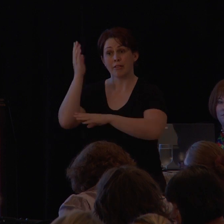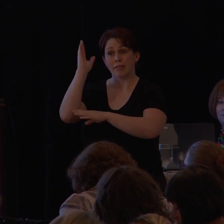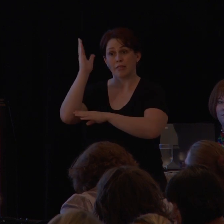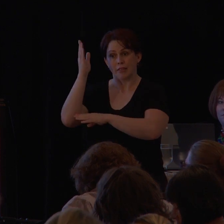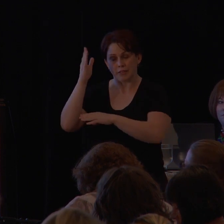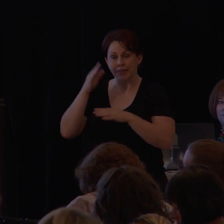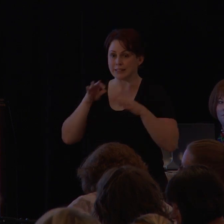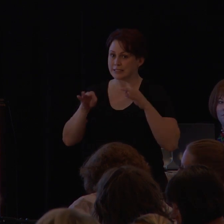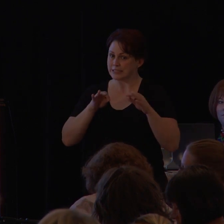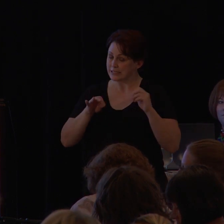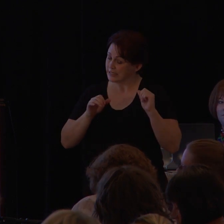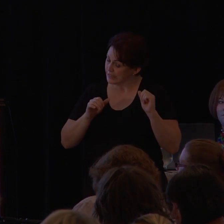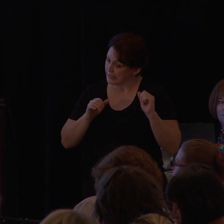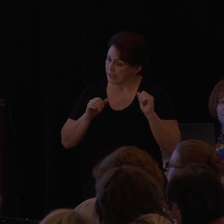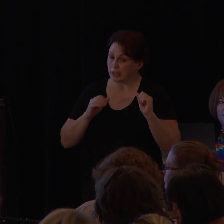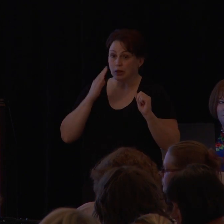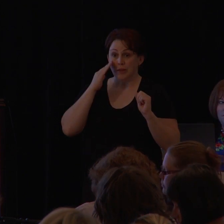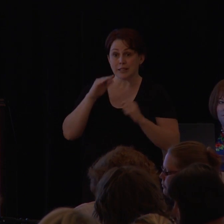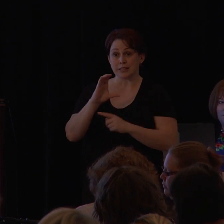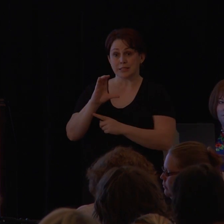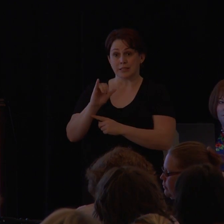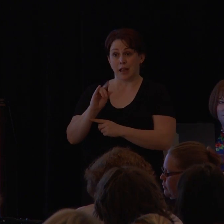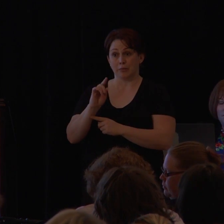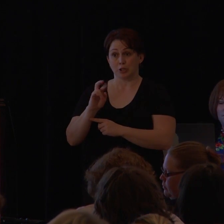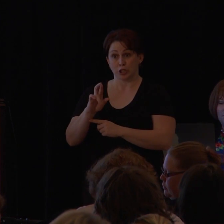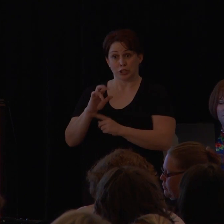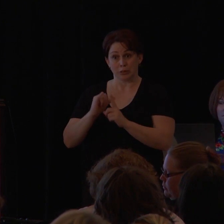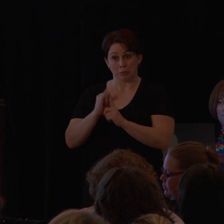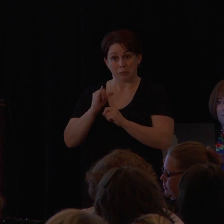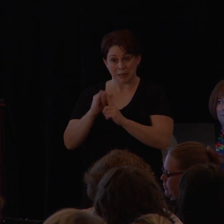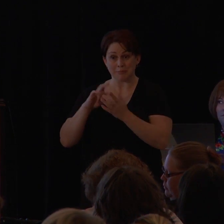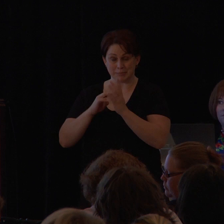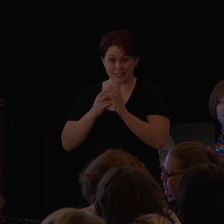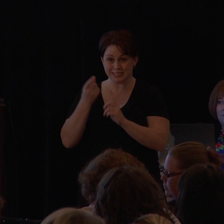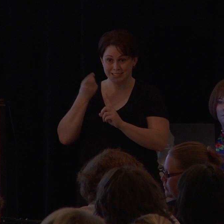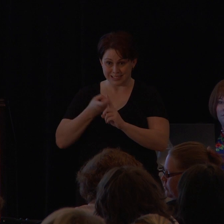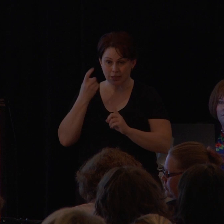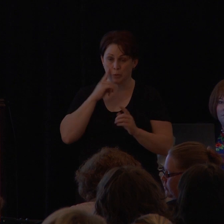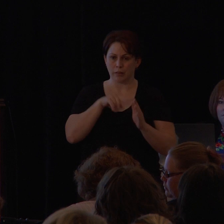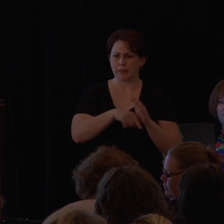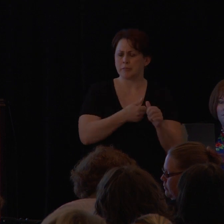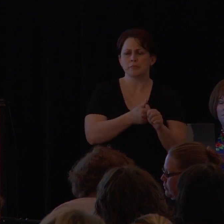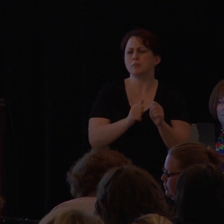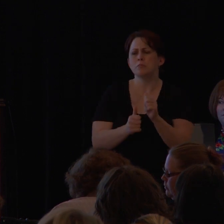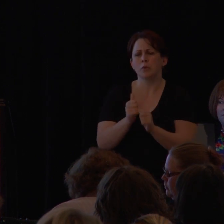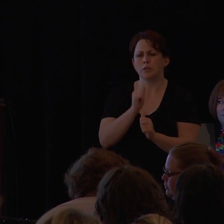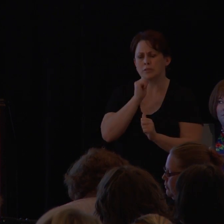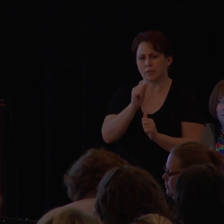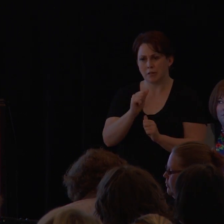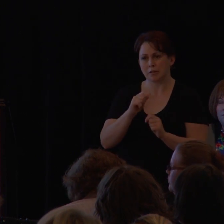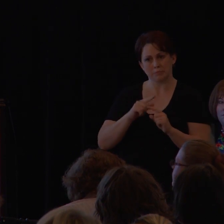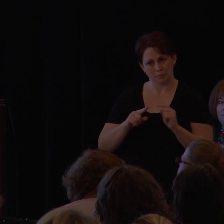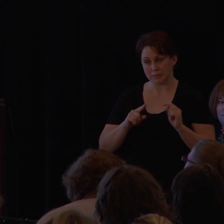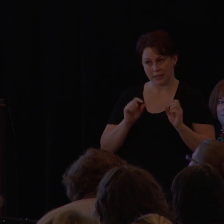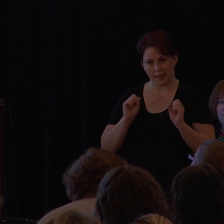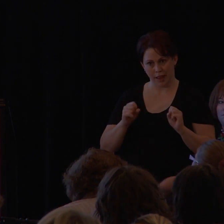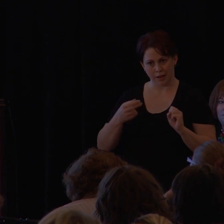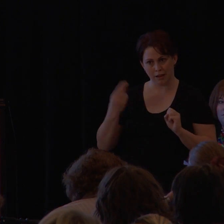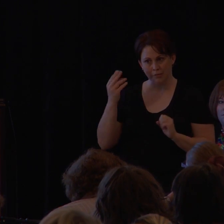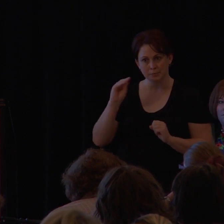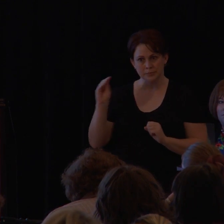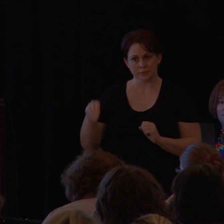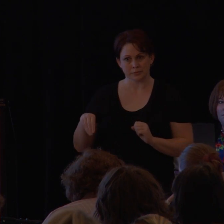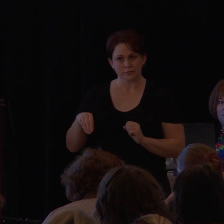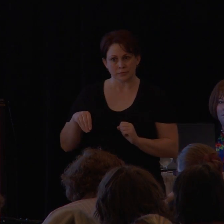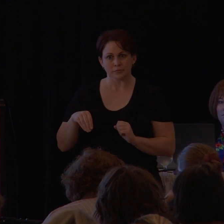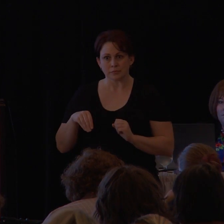dangerous to suggest that, you know, cyberbullying would automatically lead to it, which it doesn't, most do not, but a disturbing number of people do